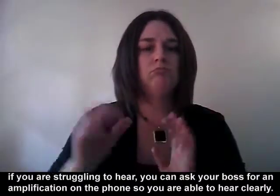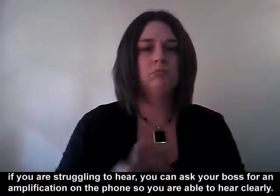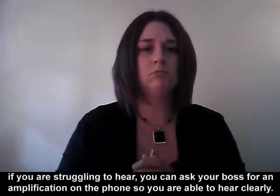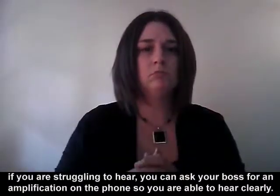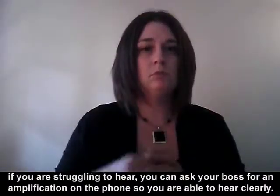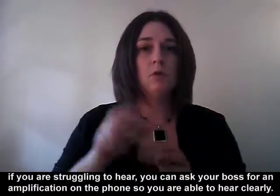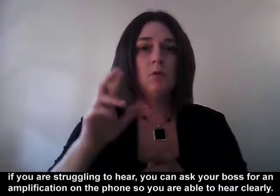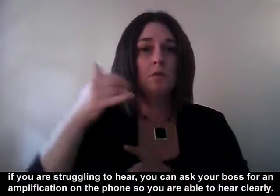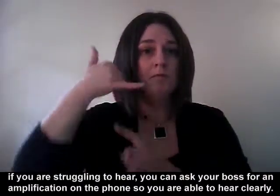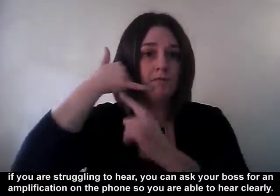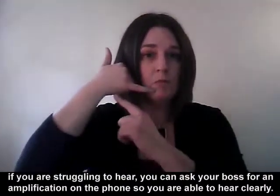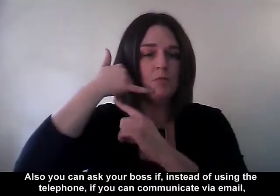so you are able to hear clearly.